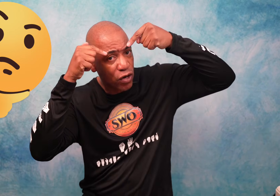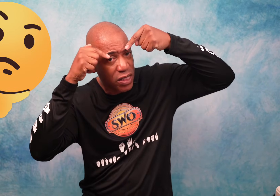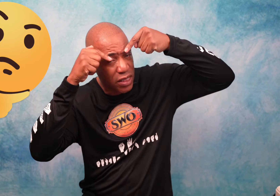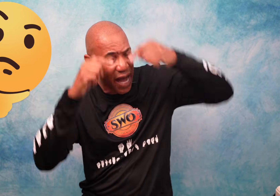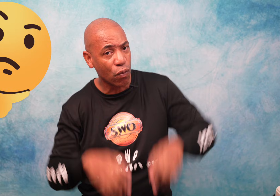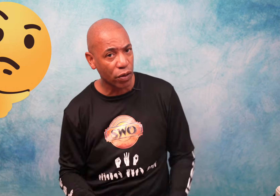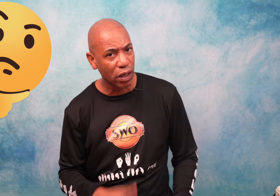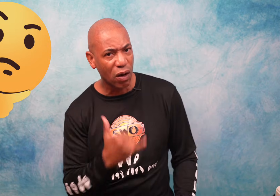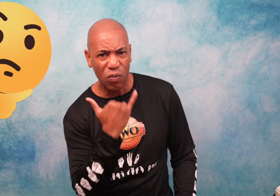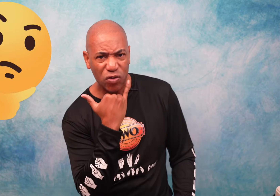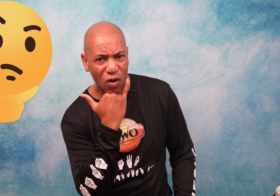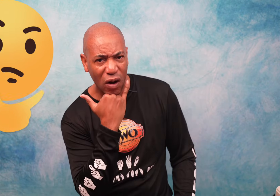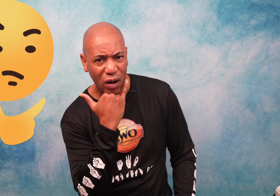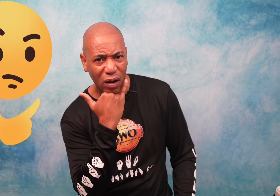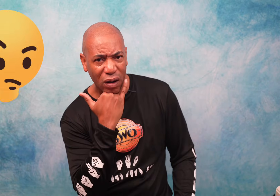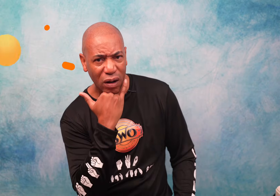creased downward. What's wrong?